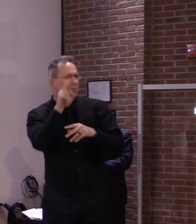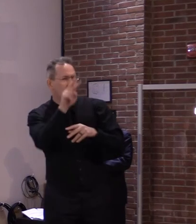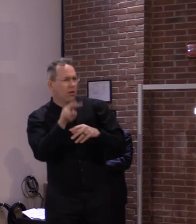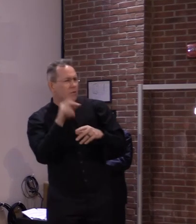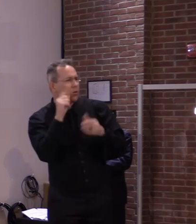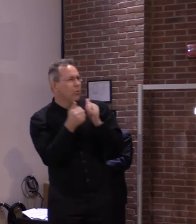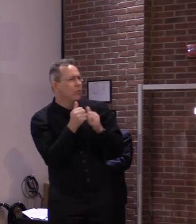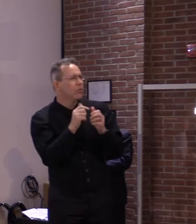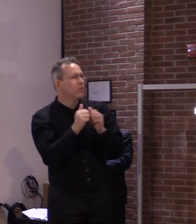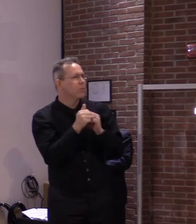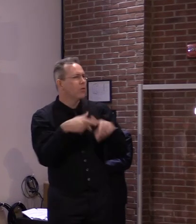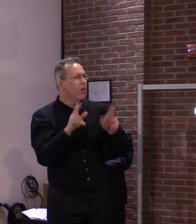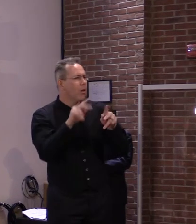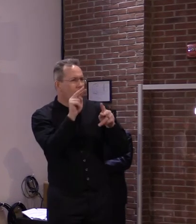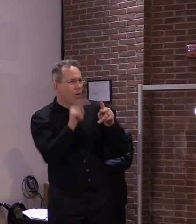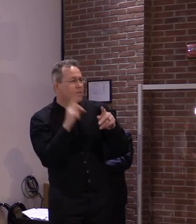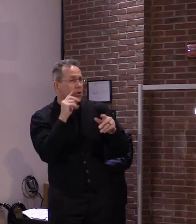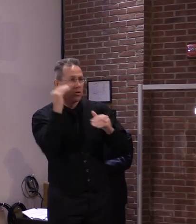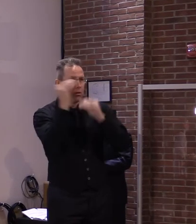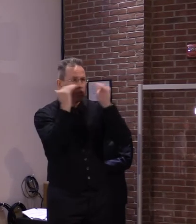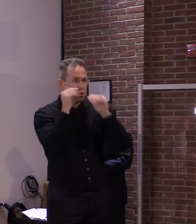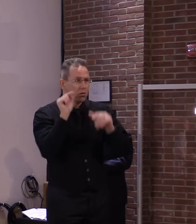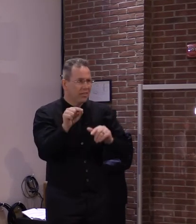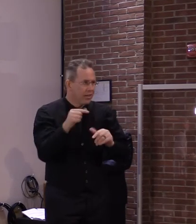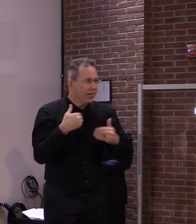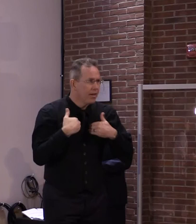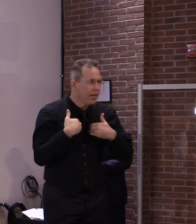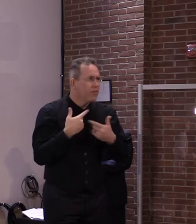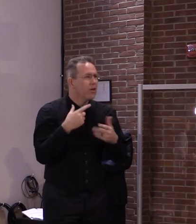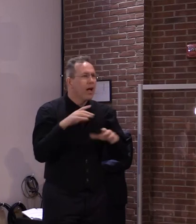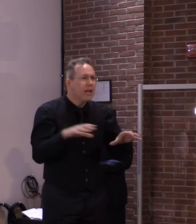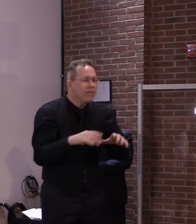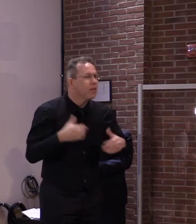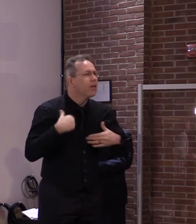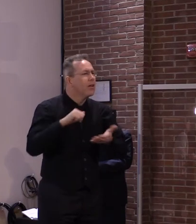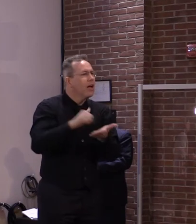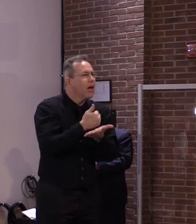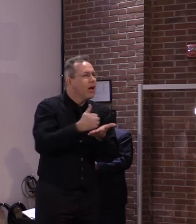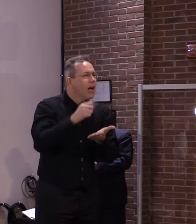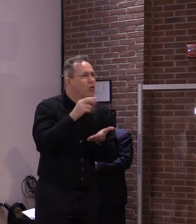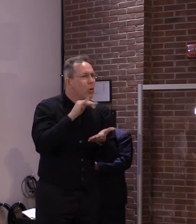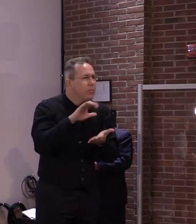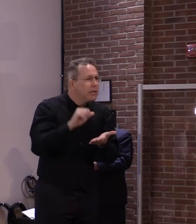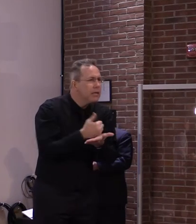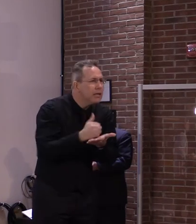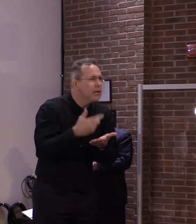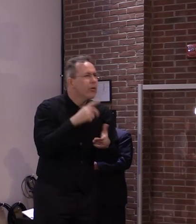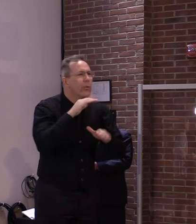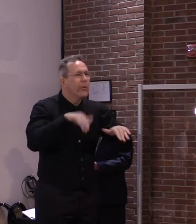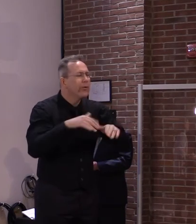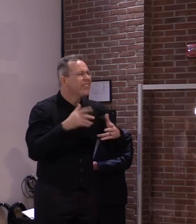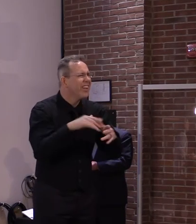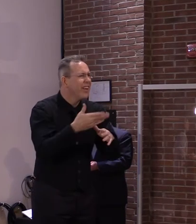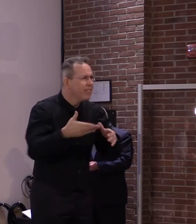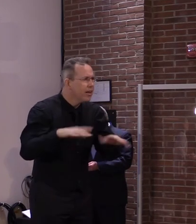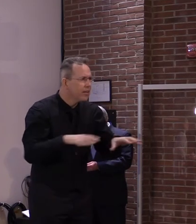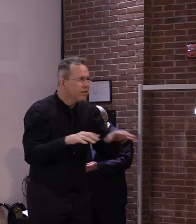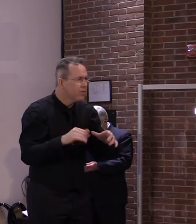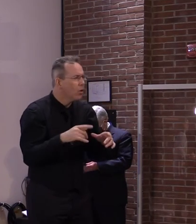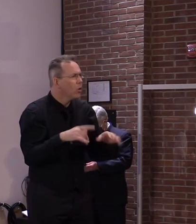indoors during the winter because we very much agree with your assessment about the important mental health benefits of those activities